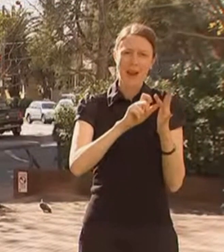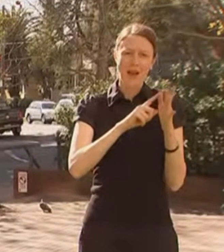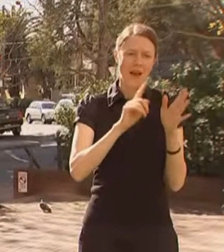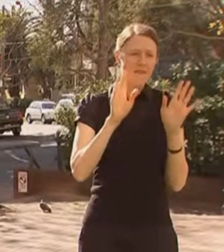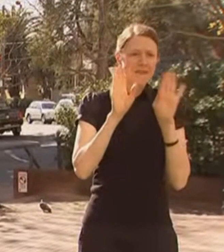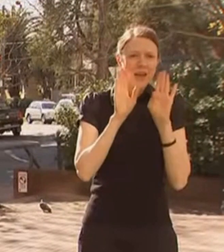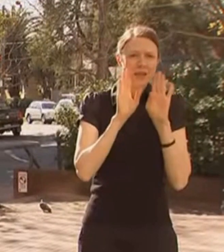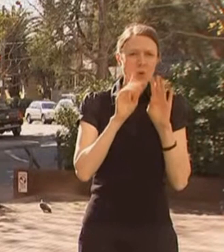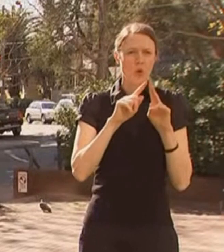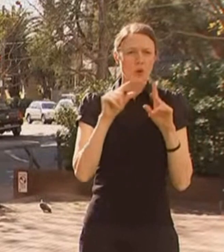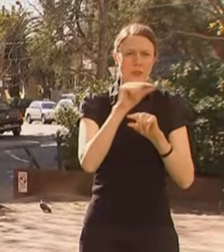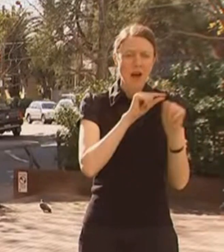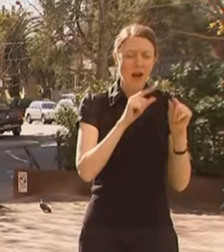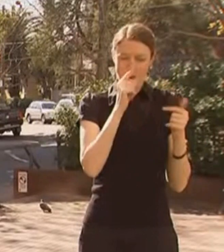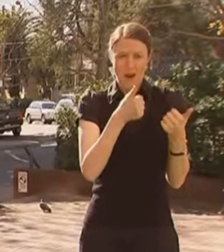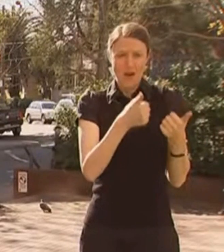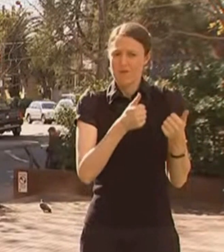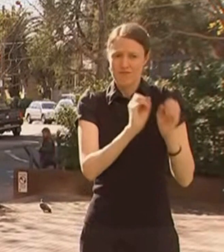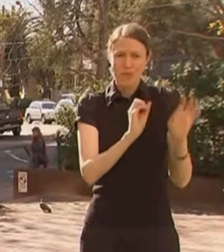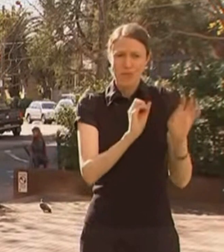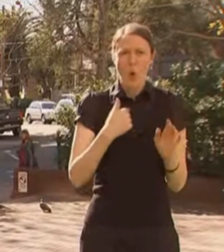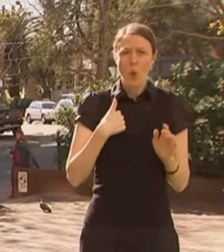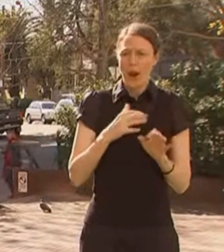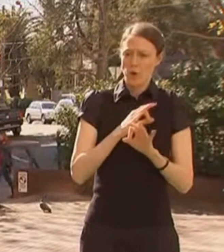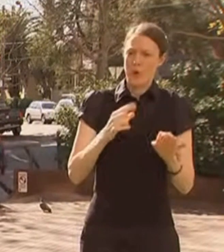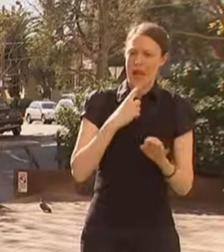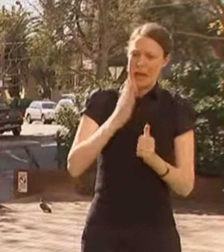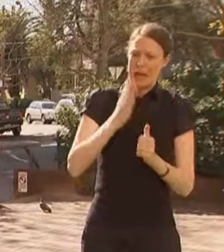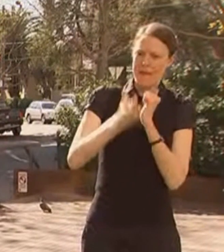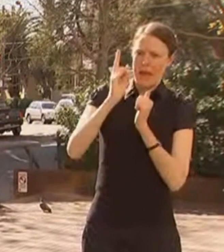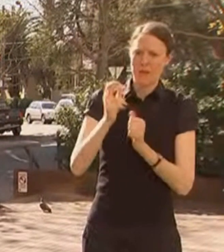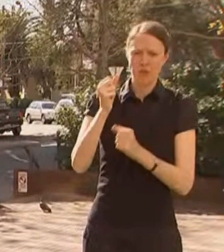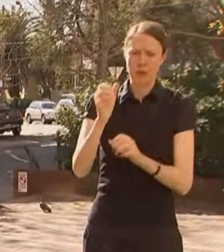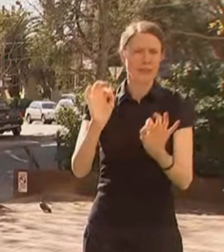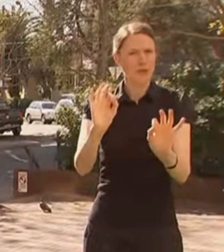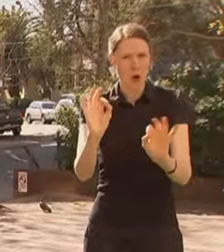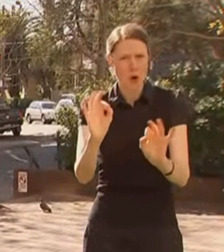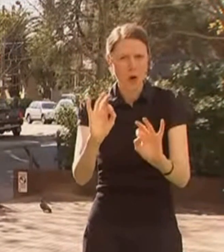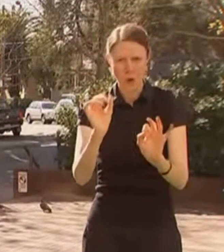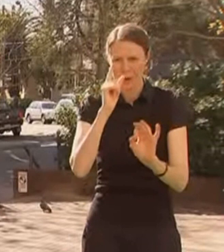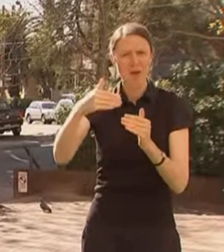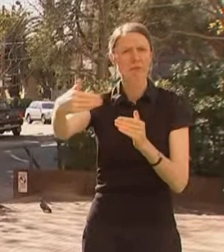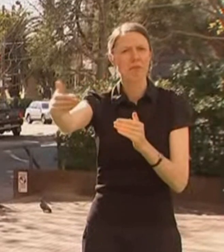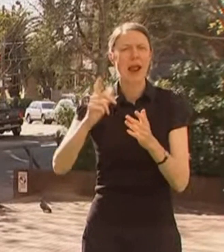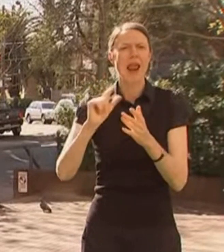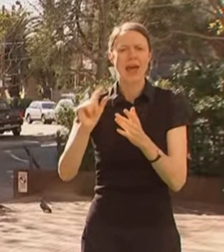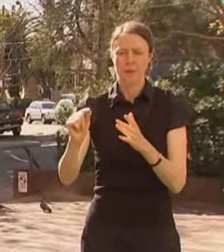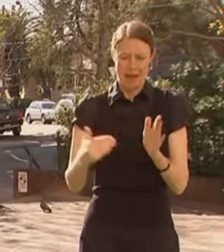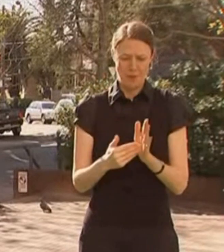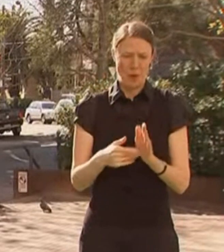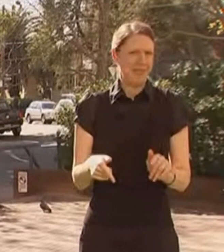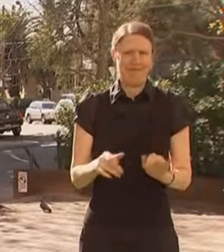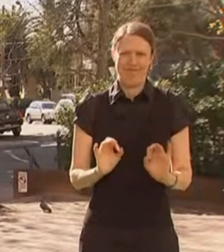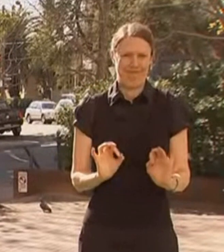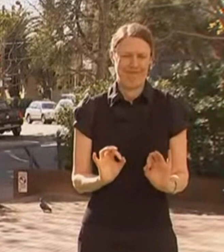peaceful outcomes, but as the Premier said, is that there's so many other ways that you can voice your concerns at the moment, and people